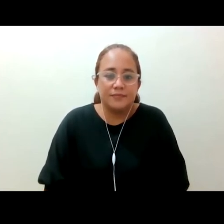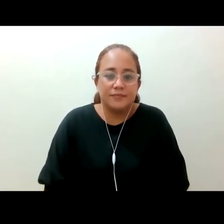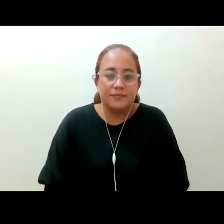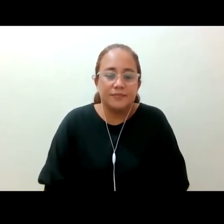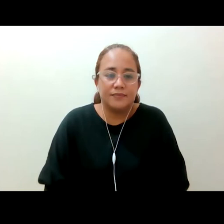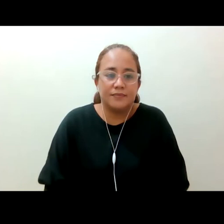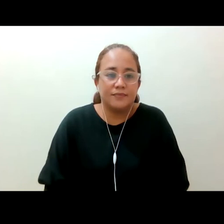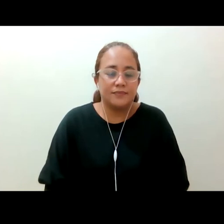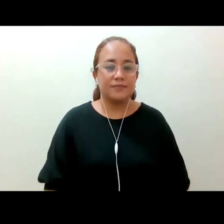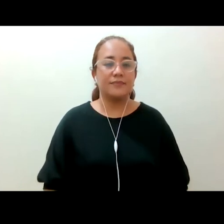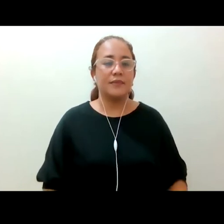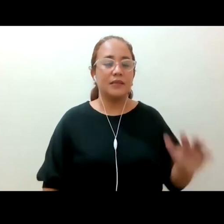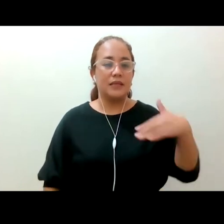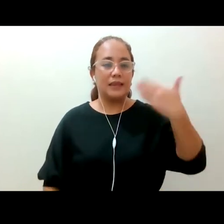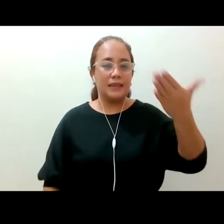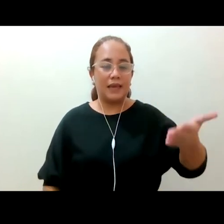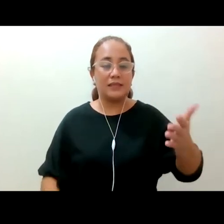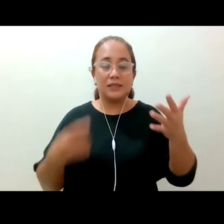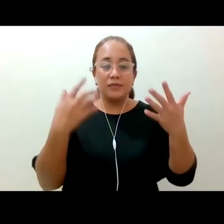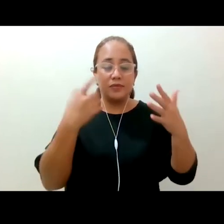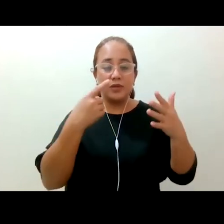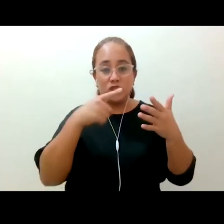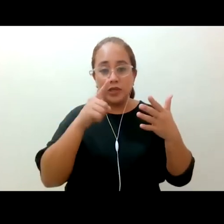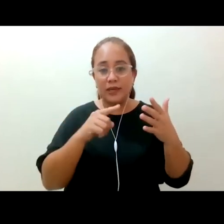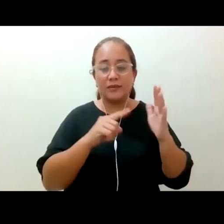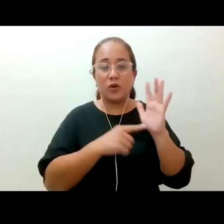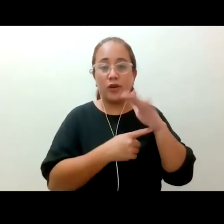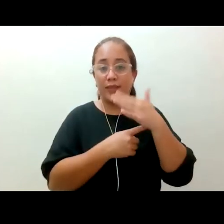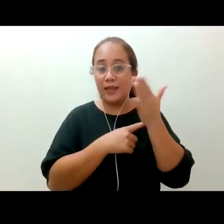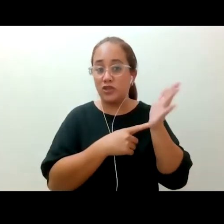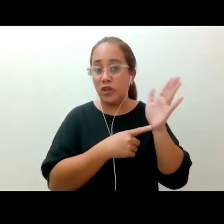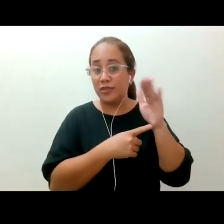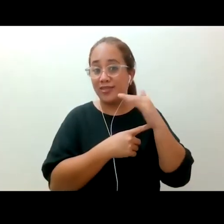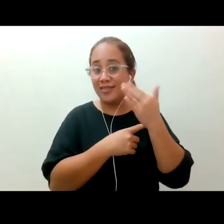And the next one, we look at orientation.